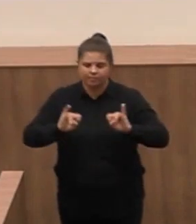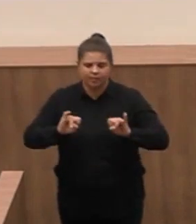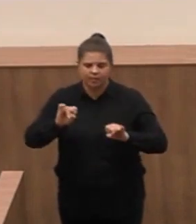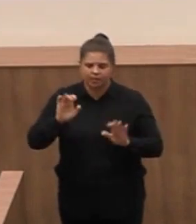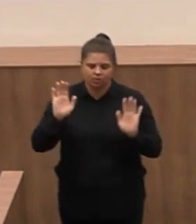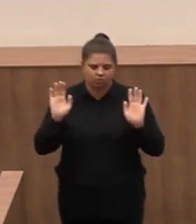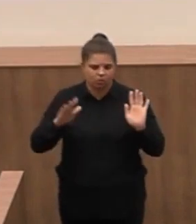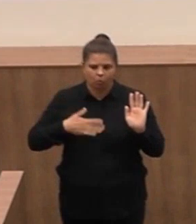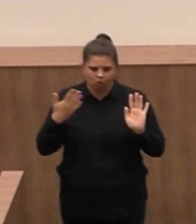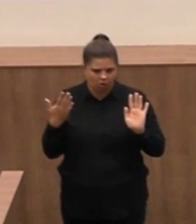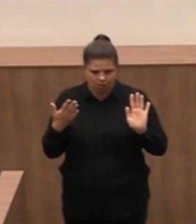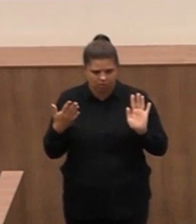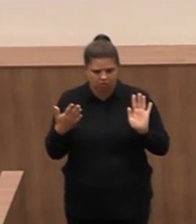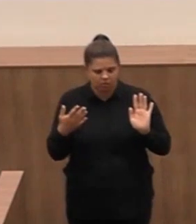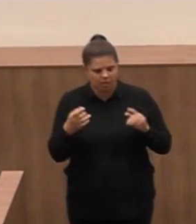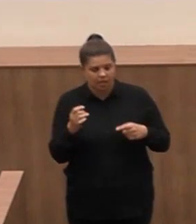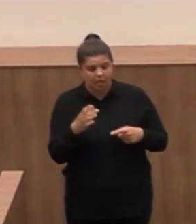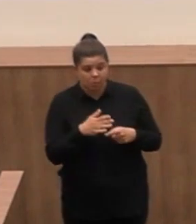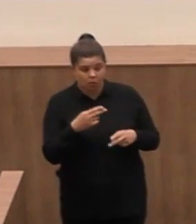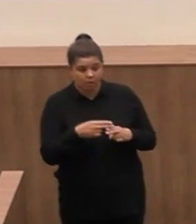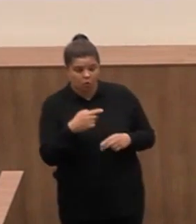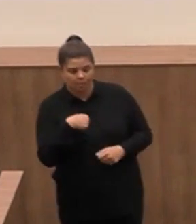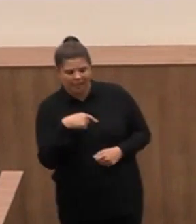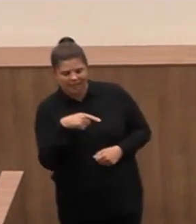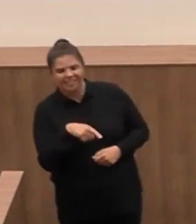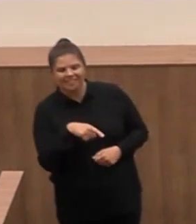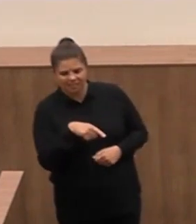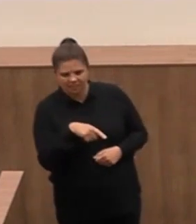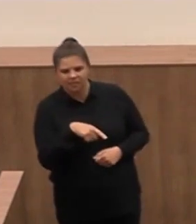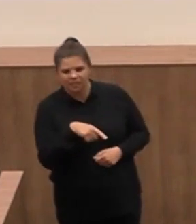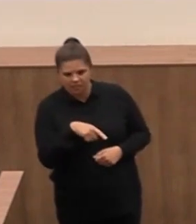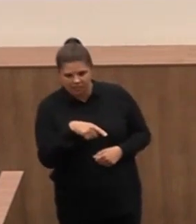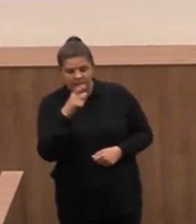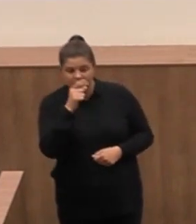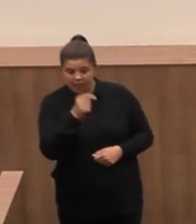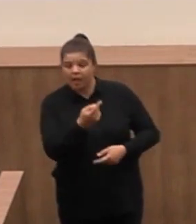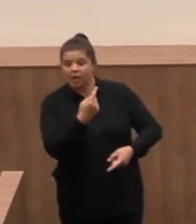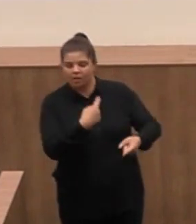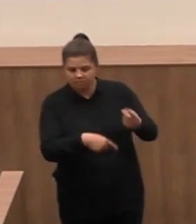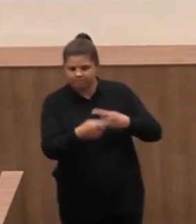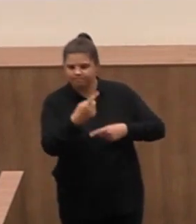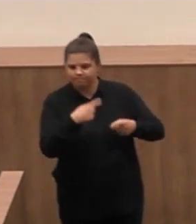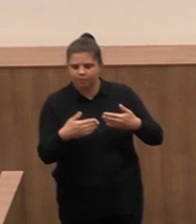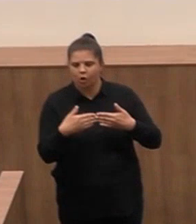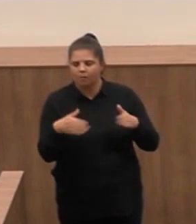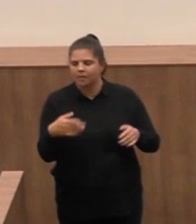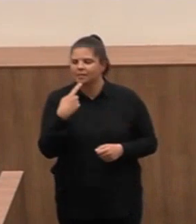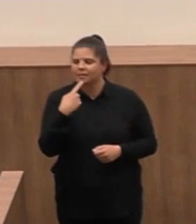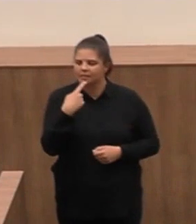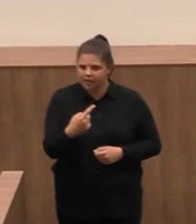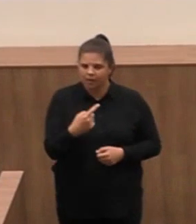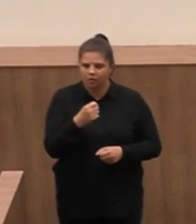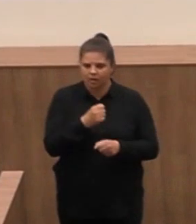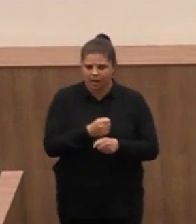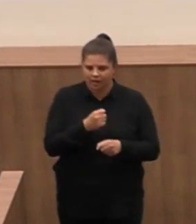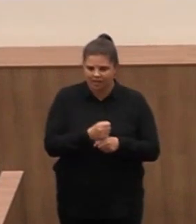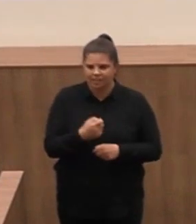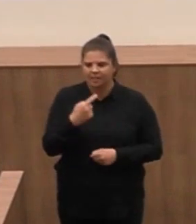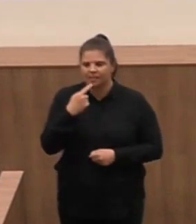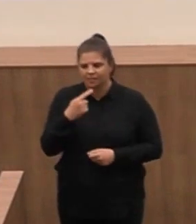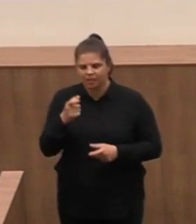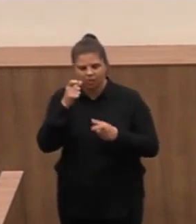what was the important thing for me was that they were able to, I guess, have that forum and articulate that to their guardian and their care provider. And look, I'm